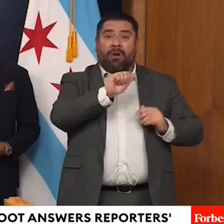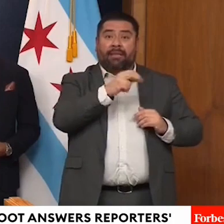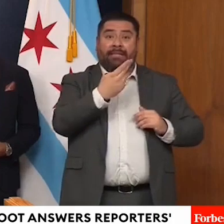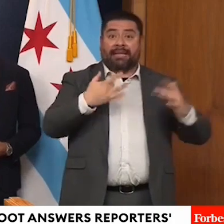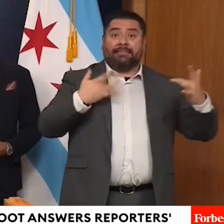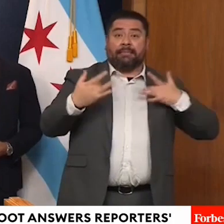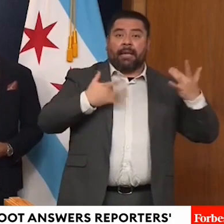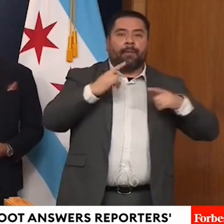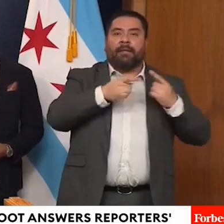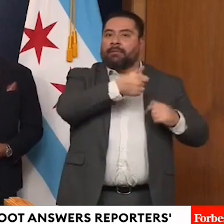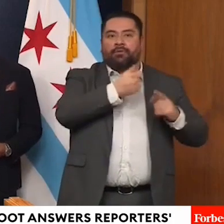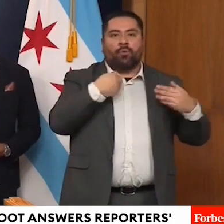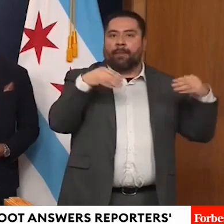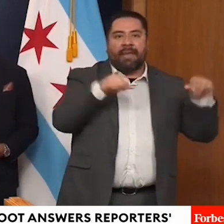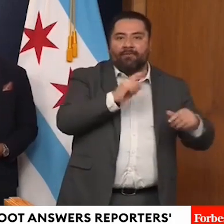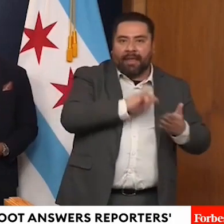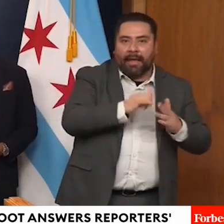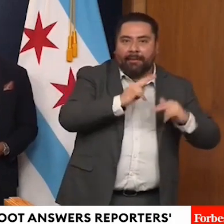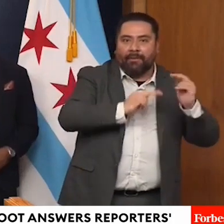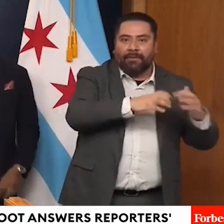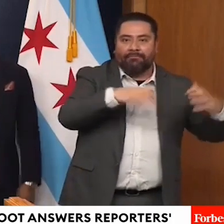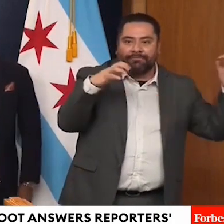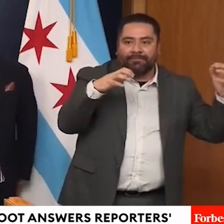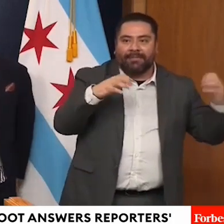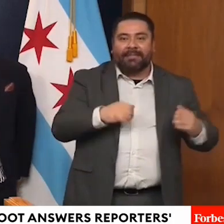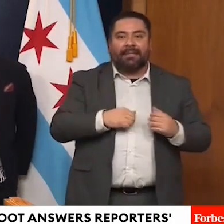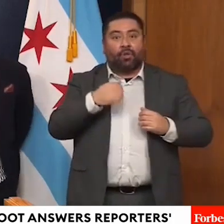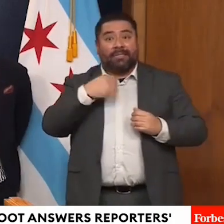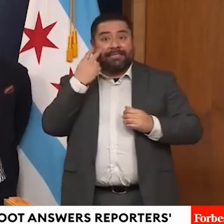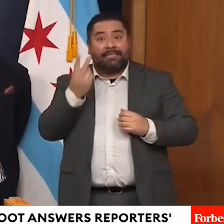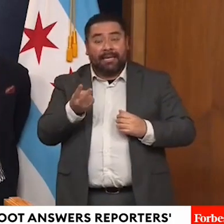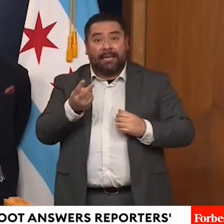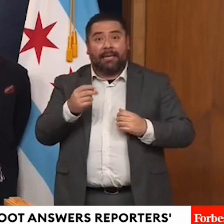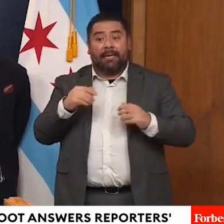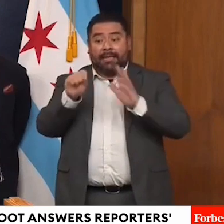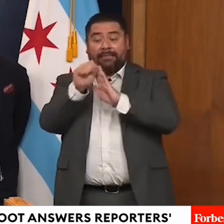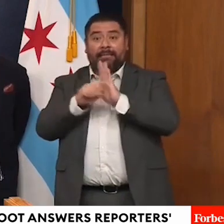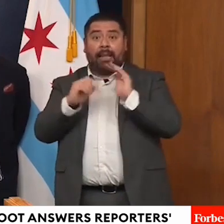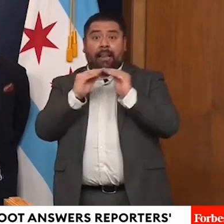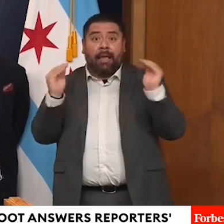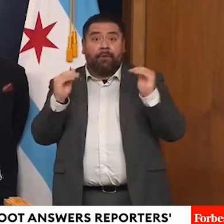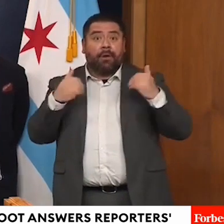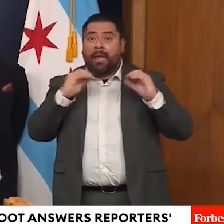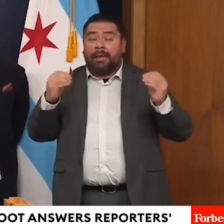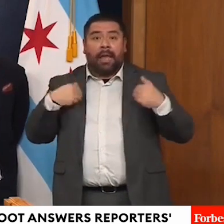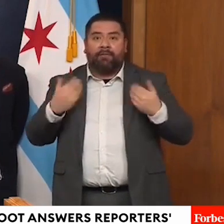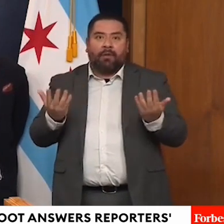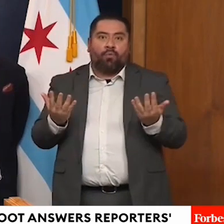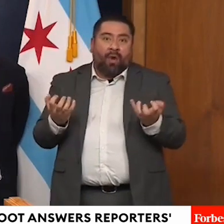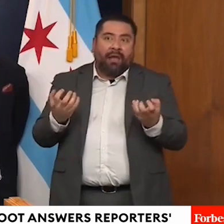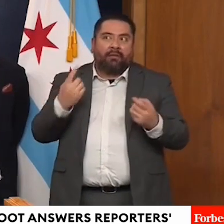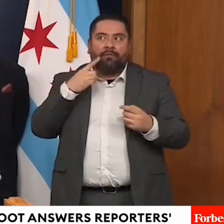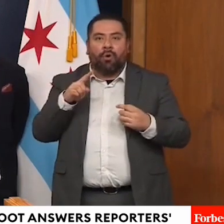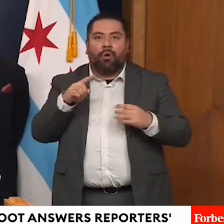excited about it, but they don't want to pay for it. You know, I think we've seen at the state level, there's not an appetite for